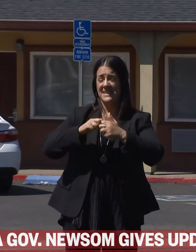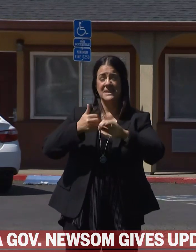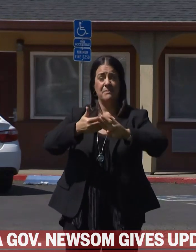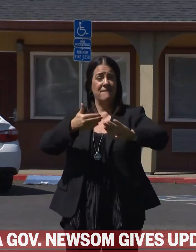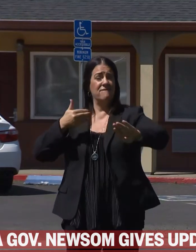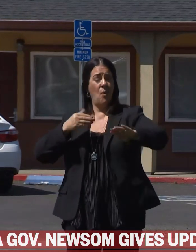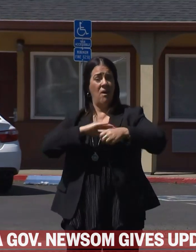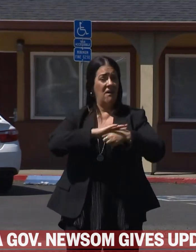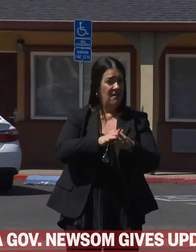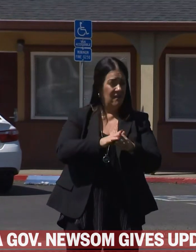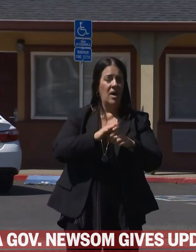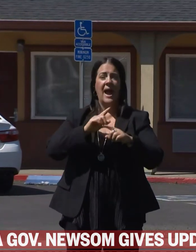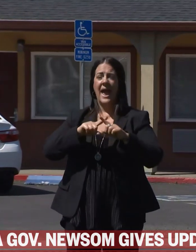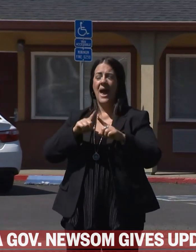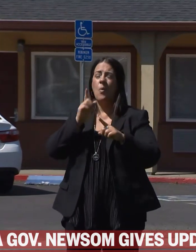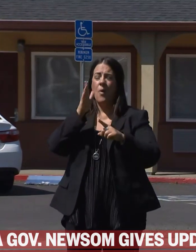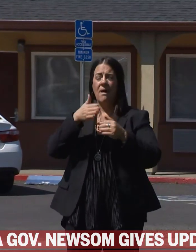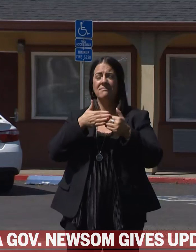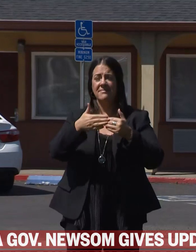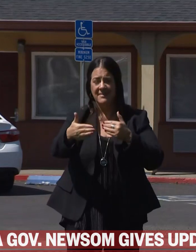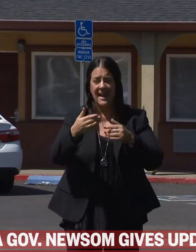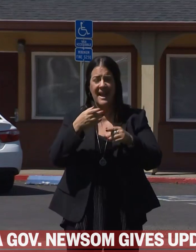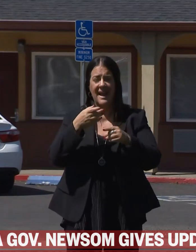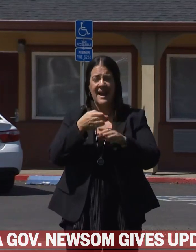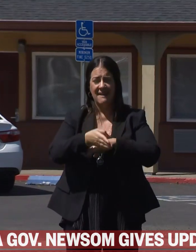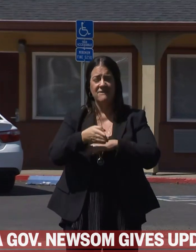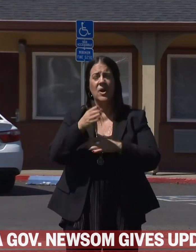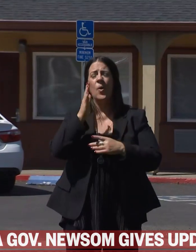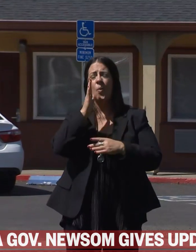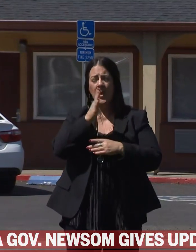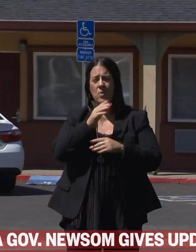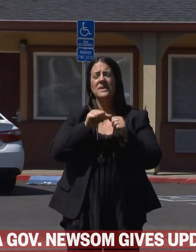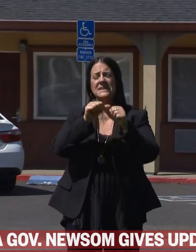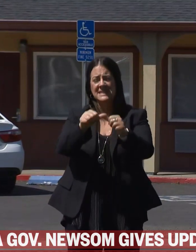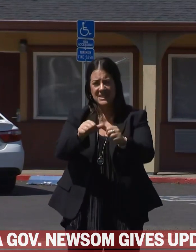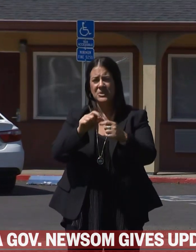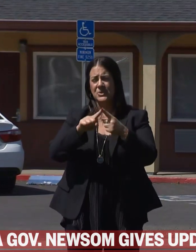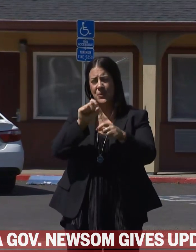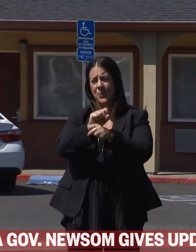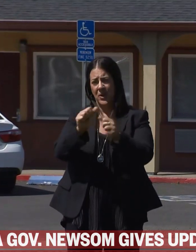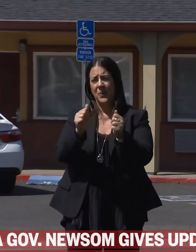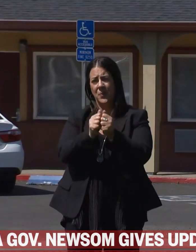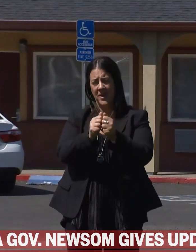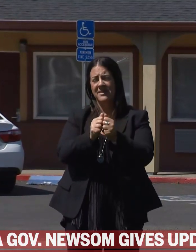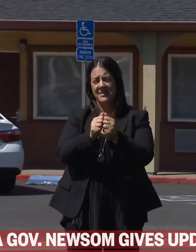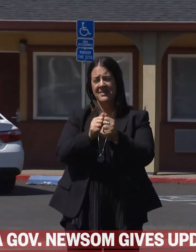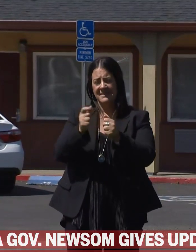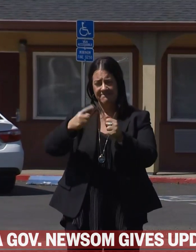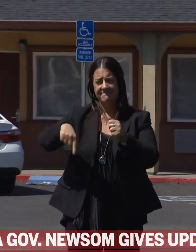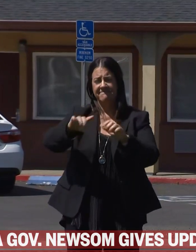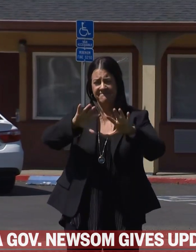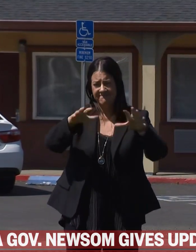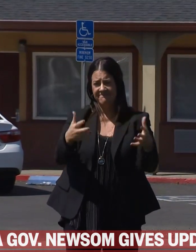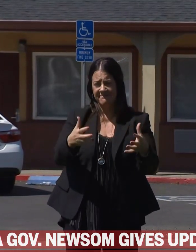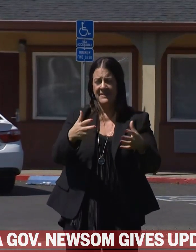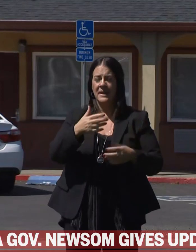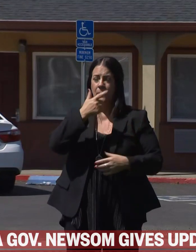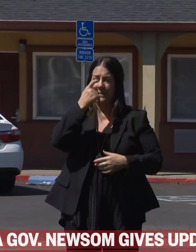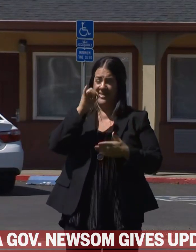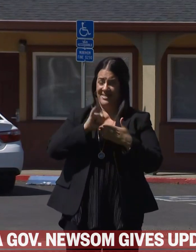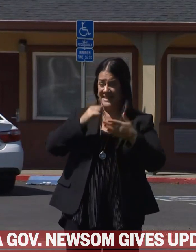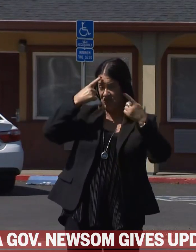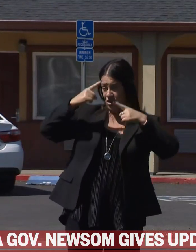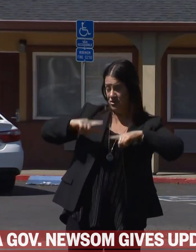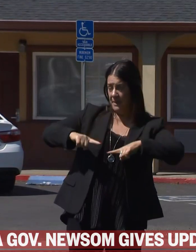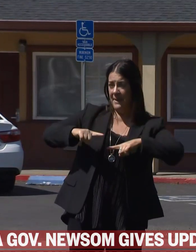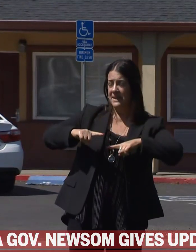crisis, and we're not walking away from meeting that crisis head on as we move through this process. And that's why these operating agreements or